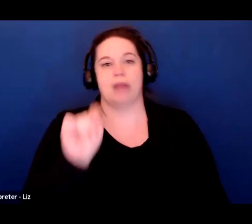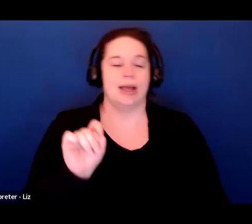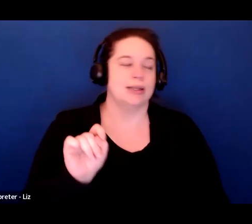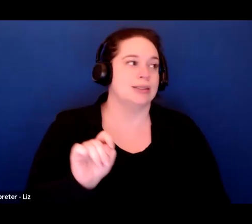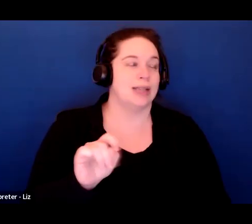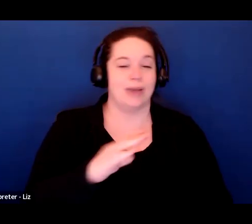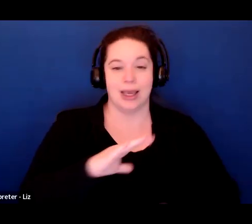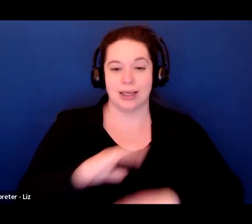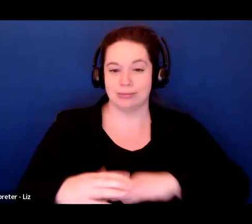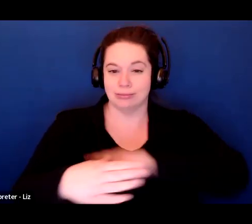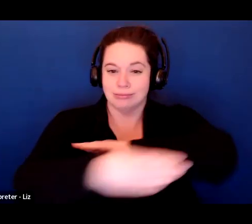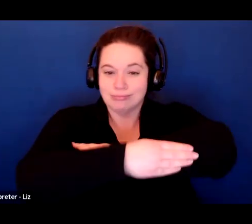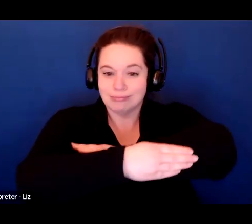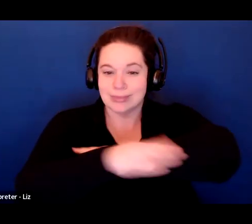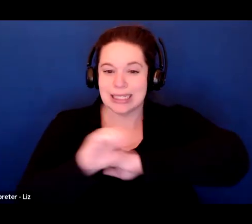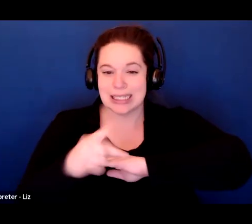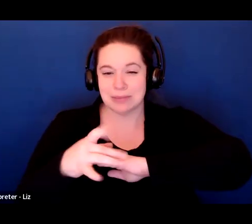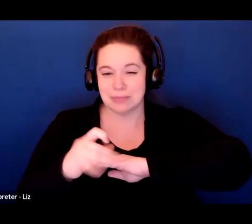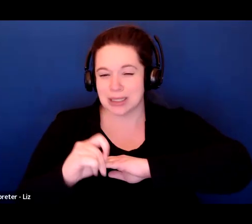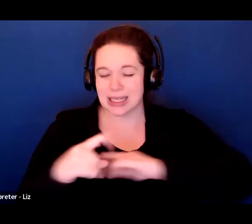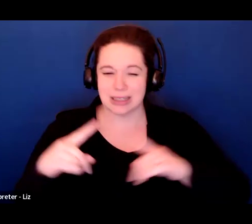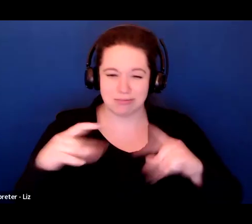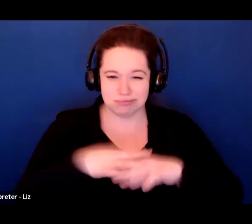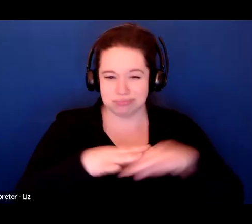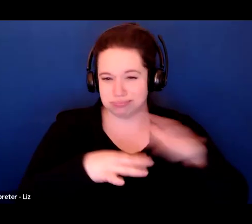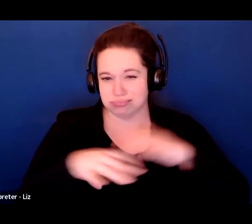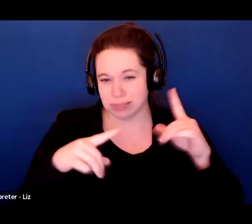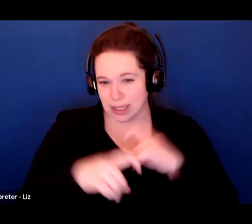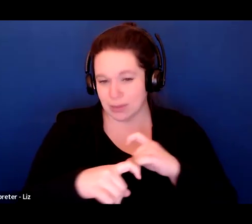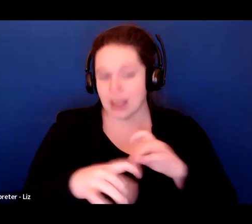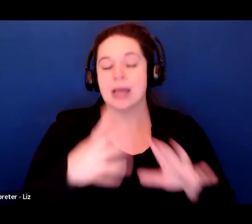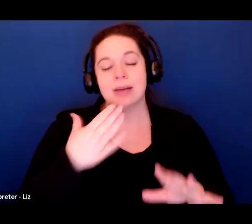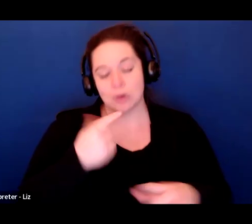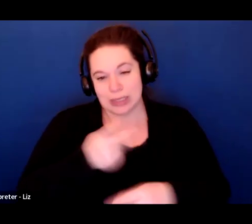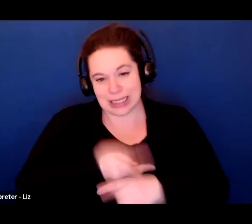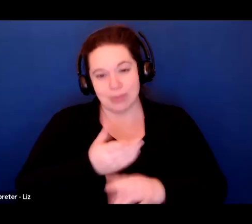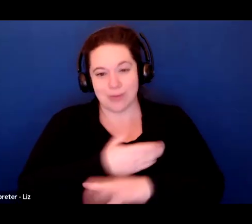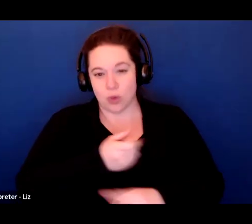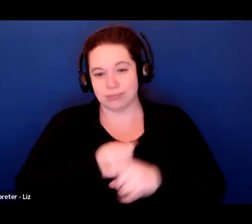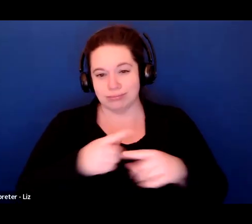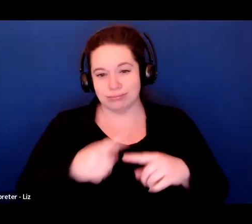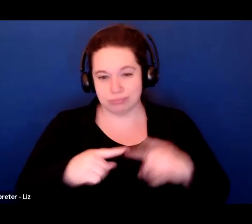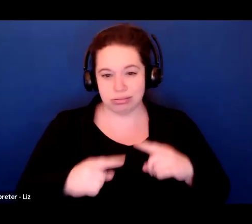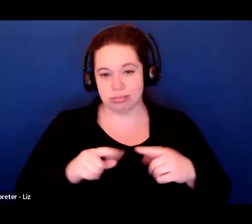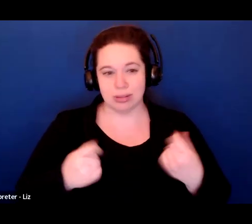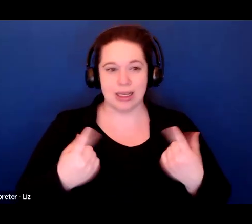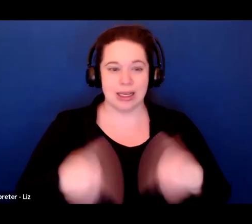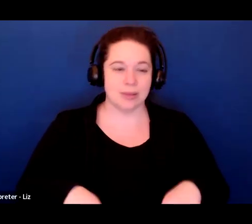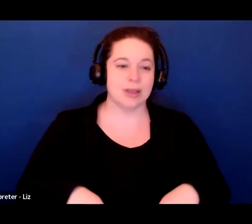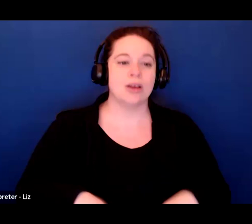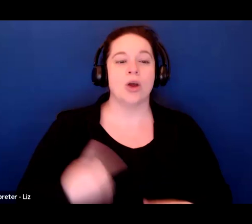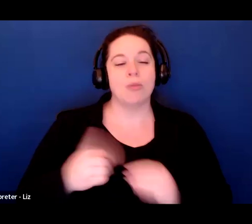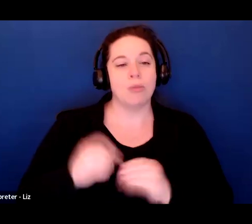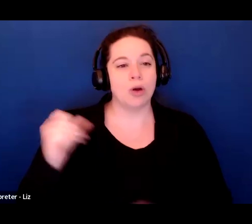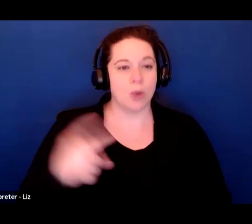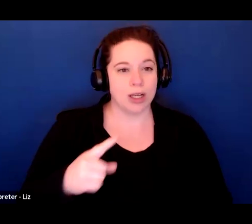and you just want to have that taken care of before that happens. One more question we have, and it's